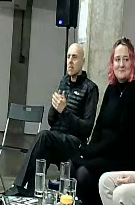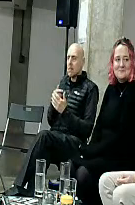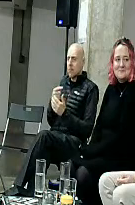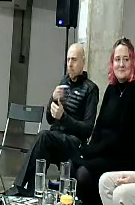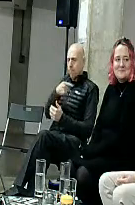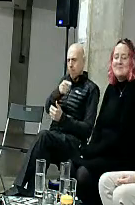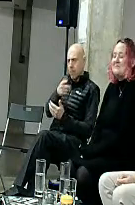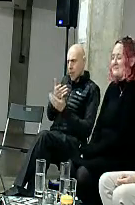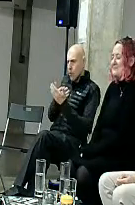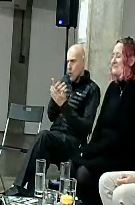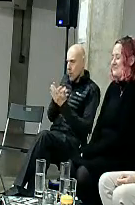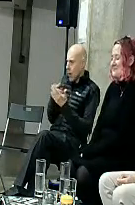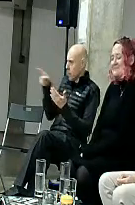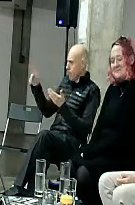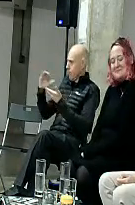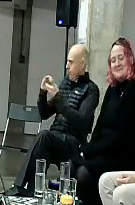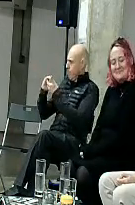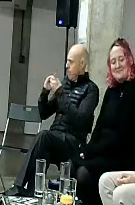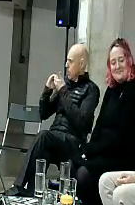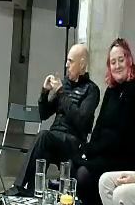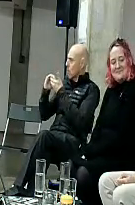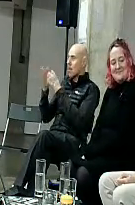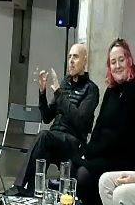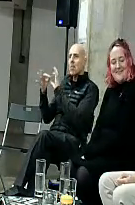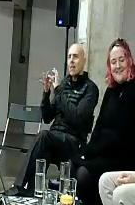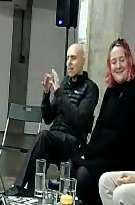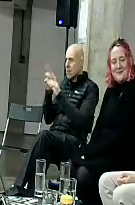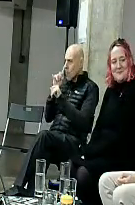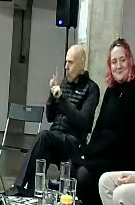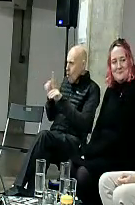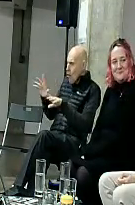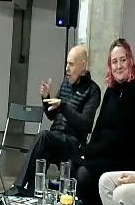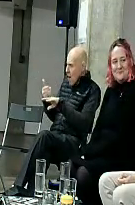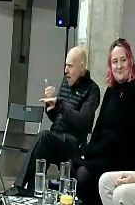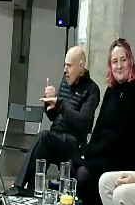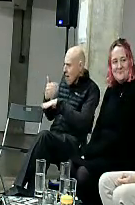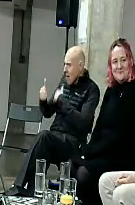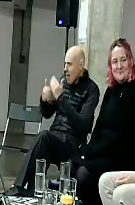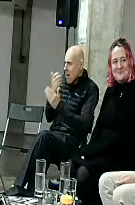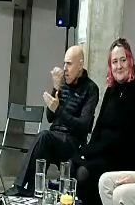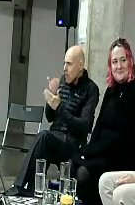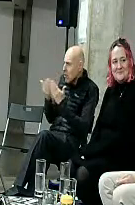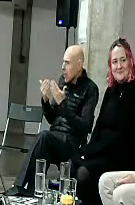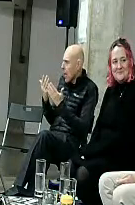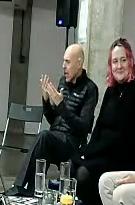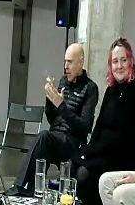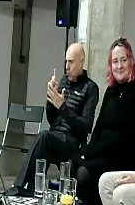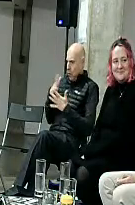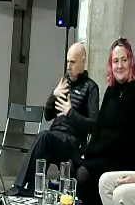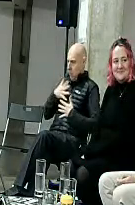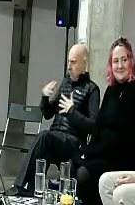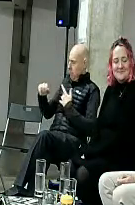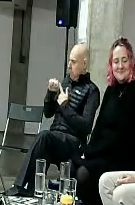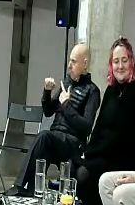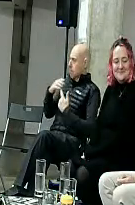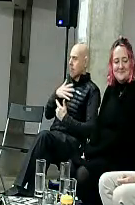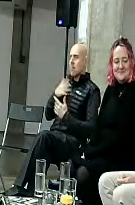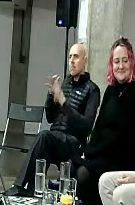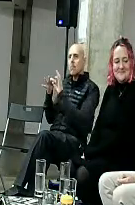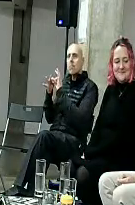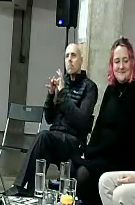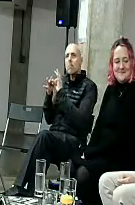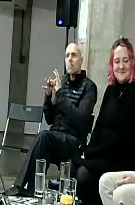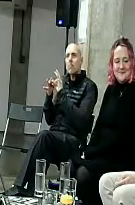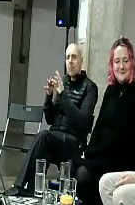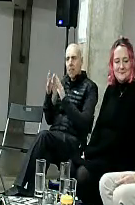of solidarity looked like in practice, in every day, and what it meant to you all. And I wondered if